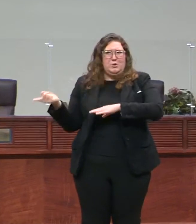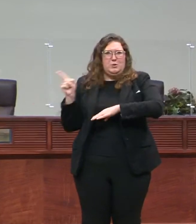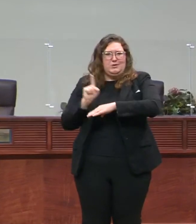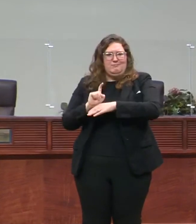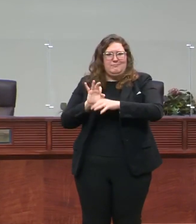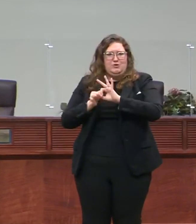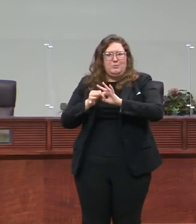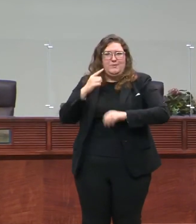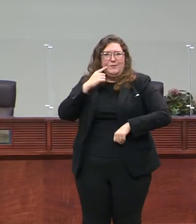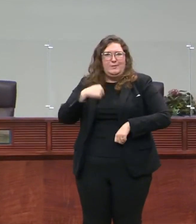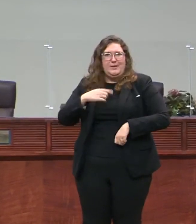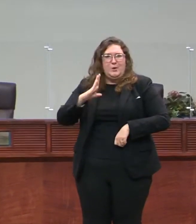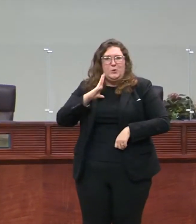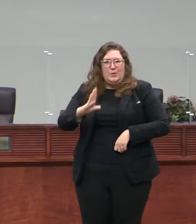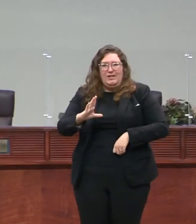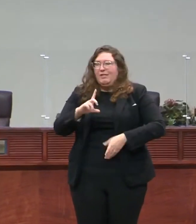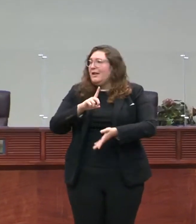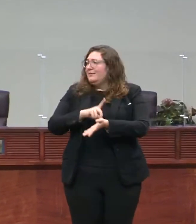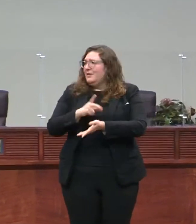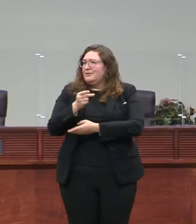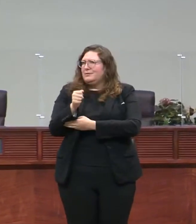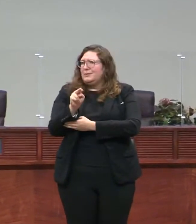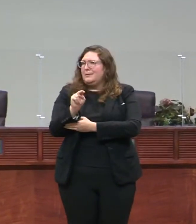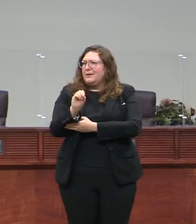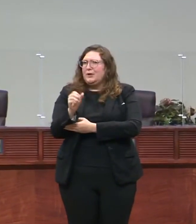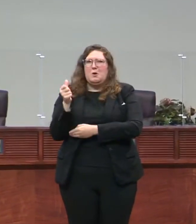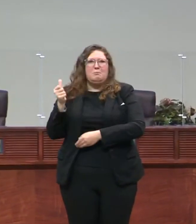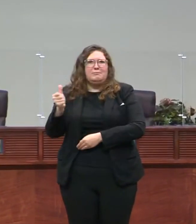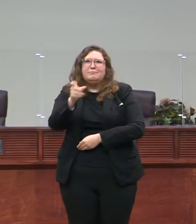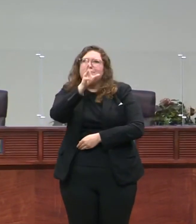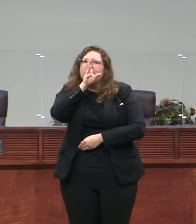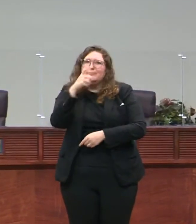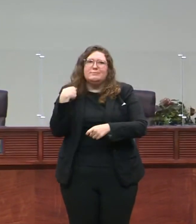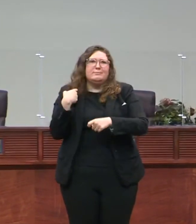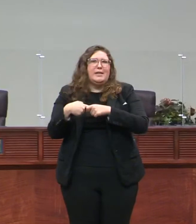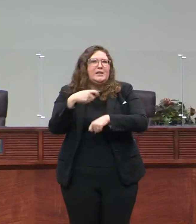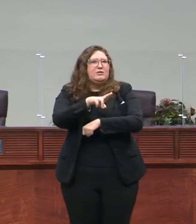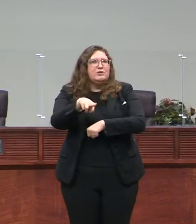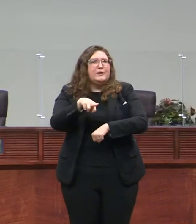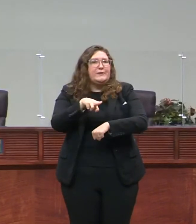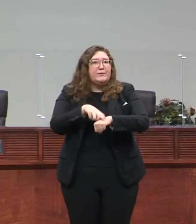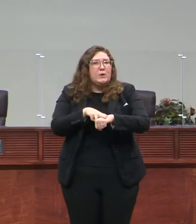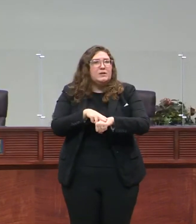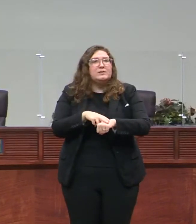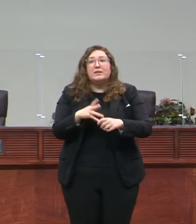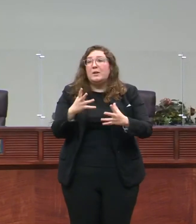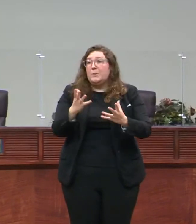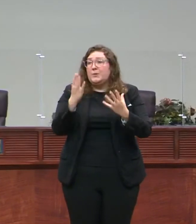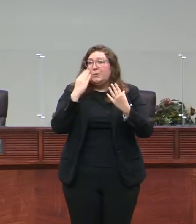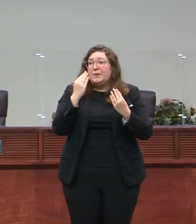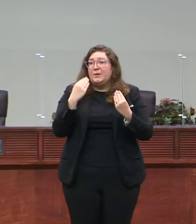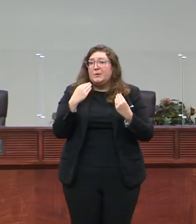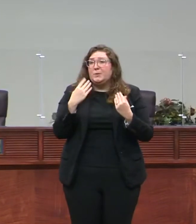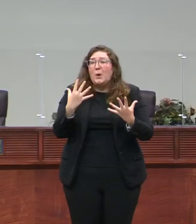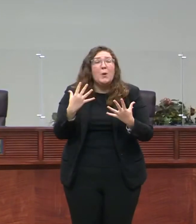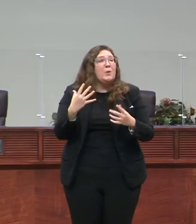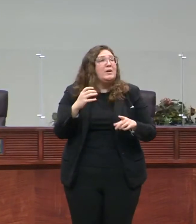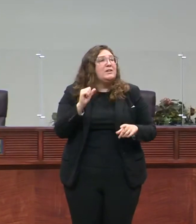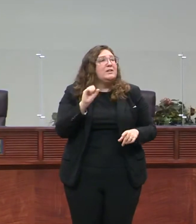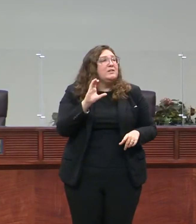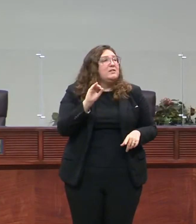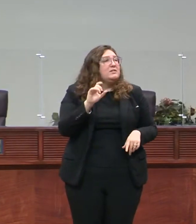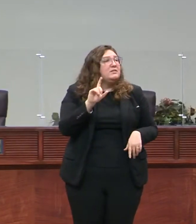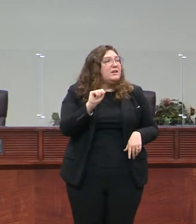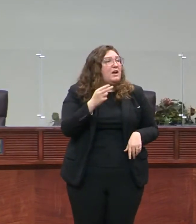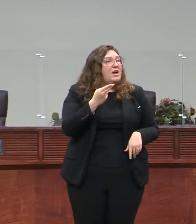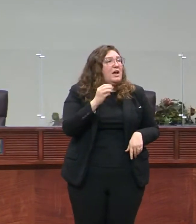me. Dr. Pino certainly is fluent in Spanish. And just to note, we do have Mr. Scott Howard here from